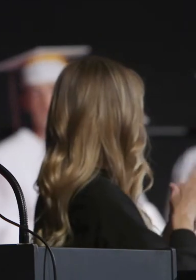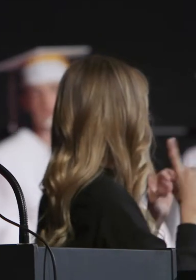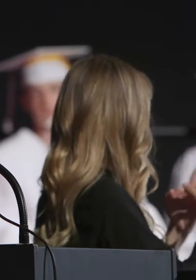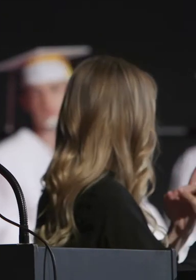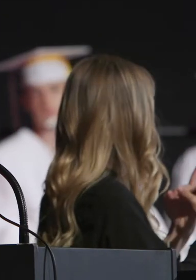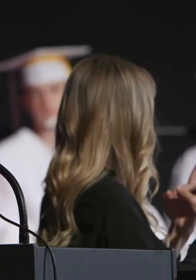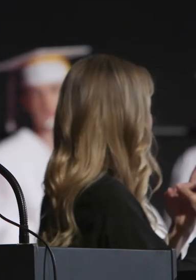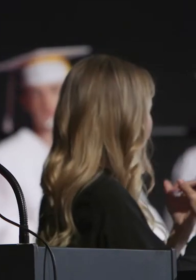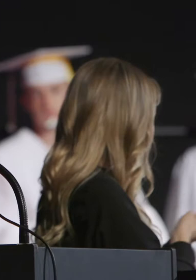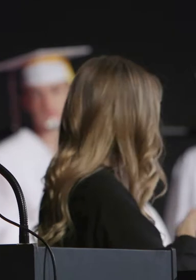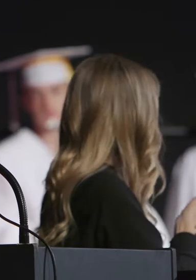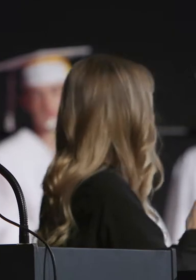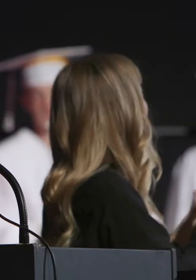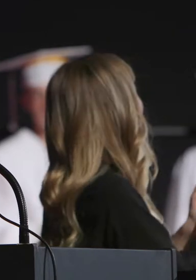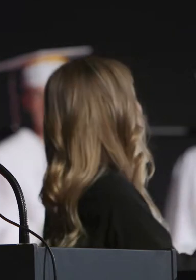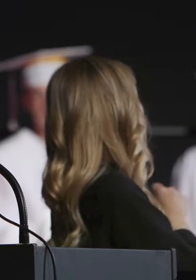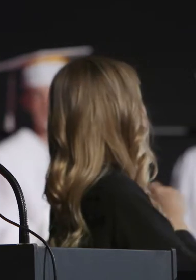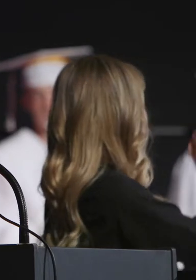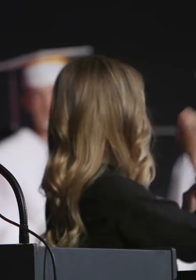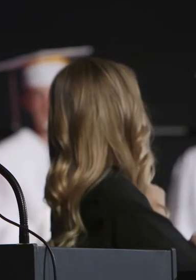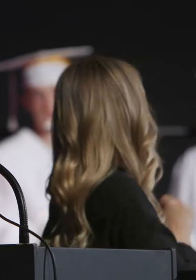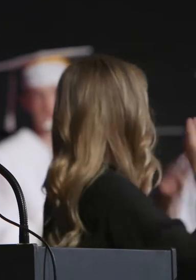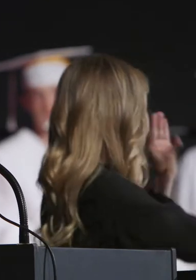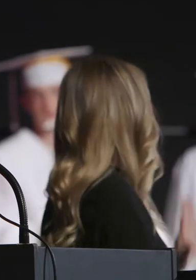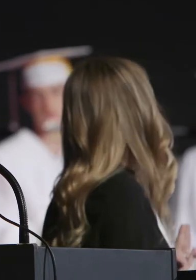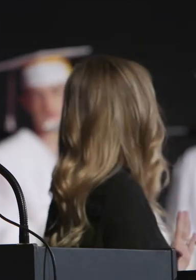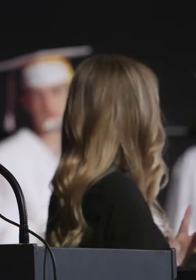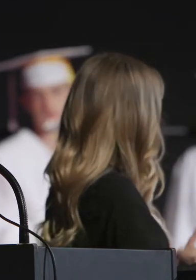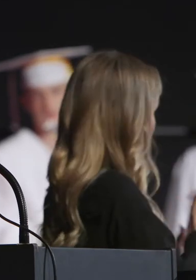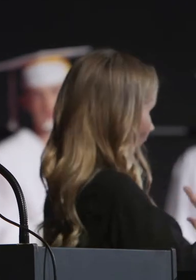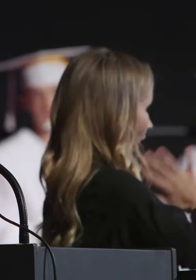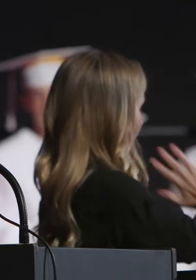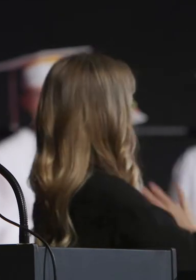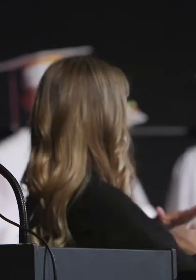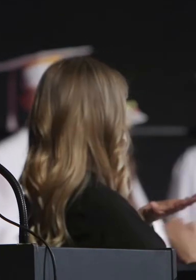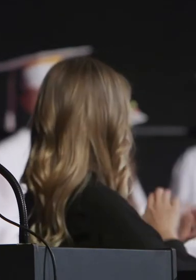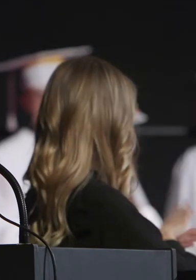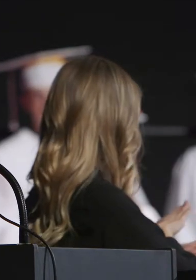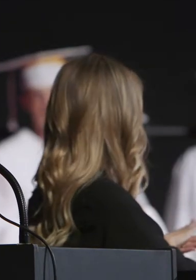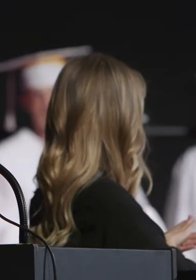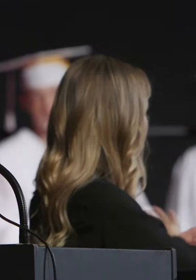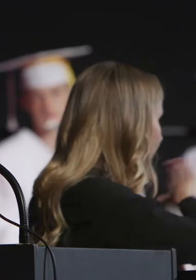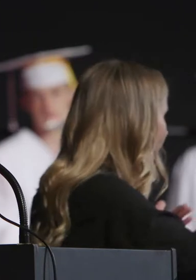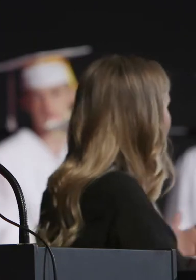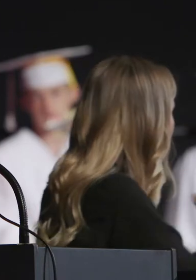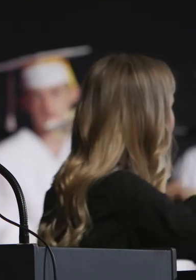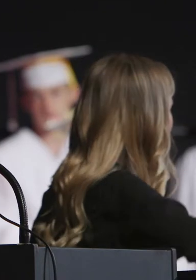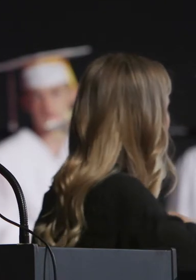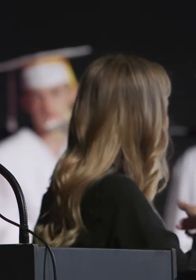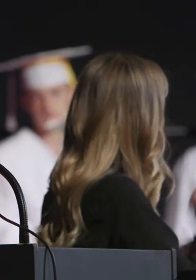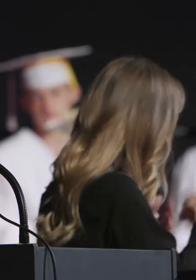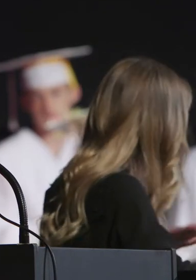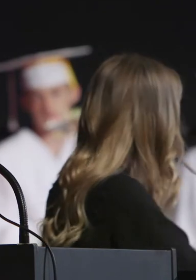incredible teachers we have been fortunate to have over the years, dating all the way back to elementary school. All of us have benefited from growing up in this extraordinary community